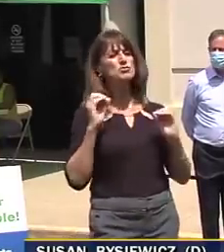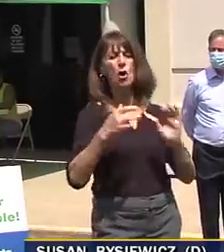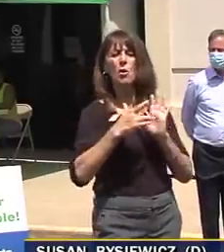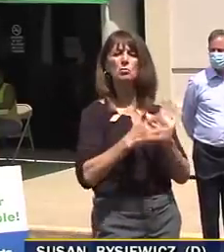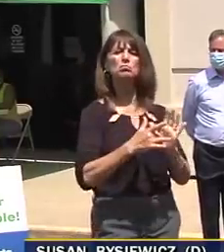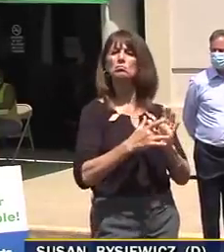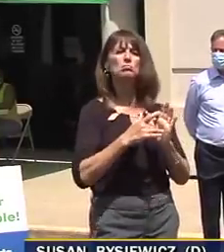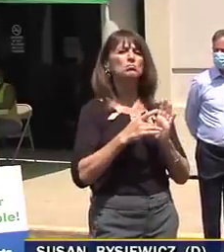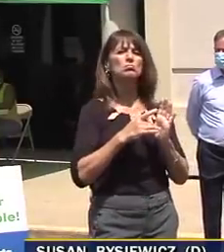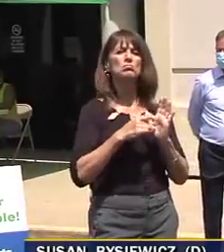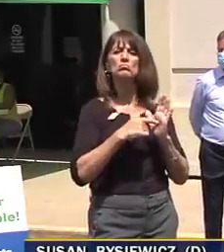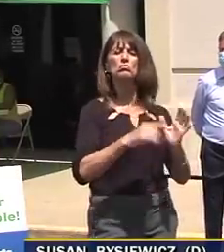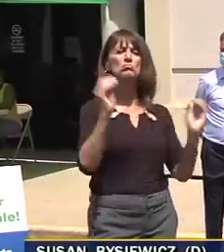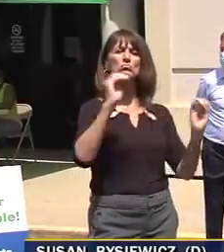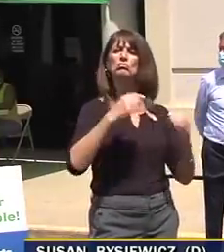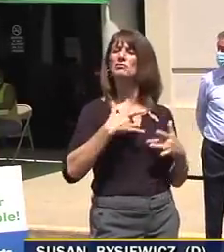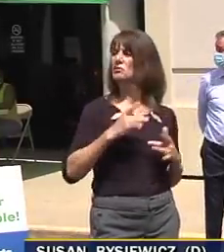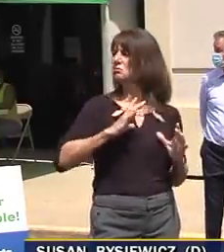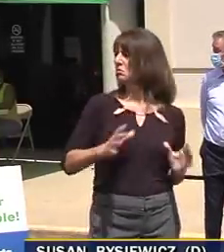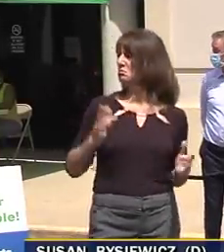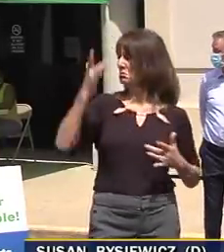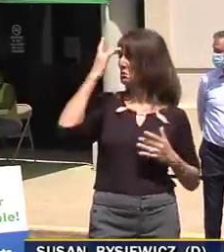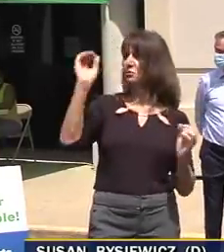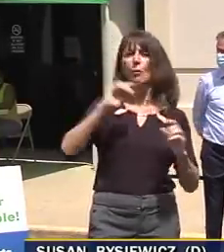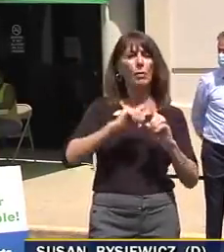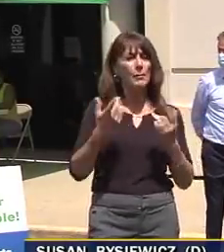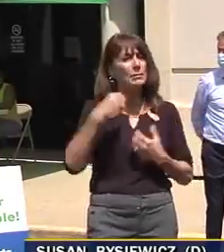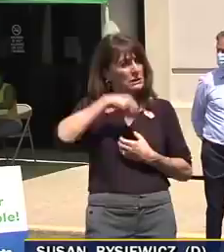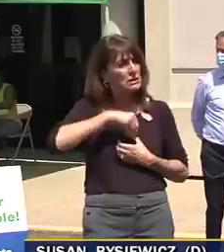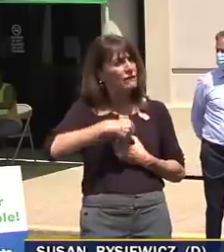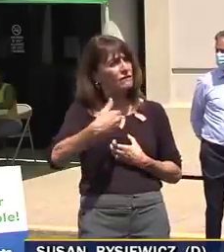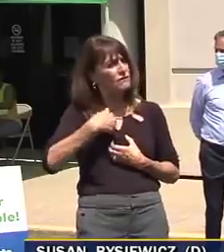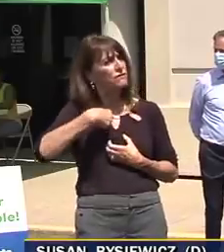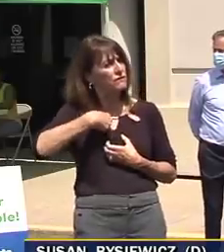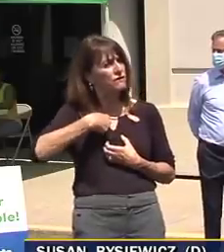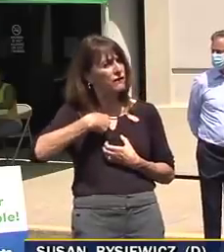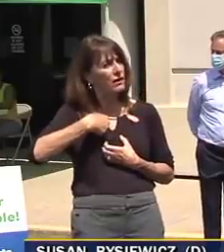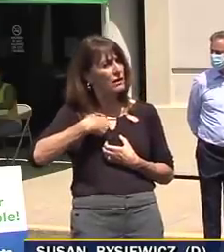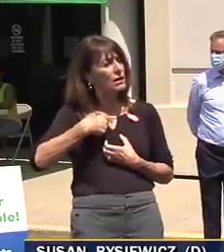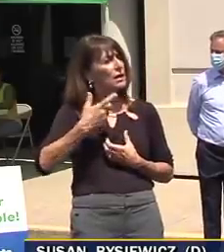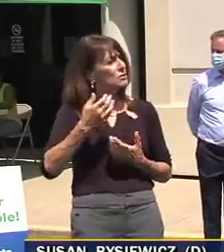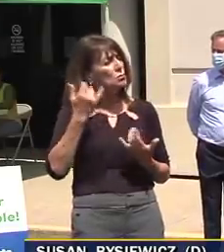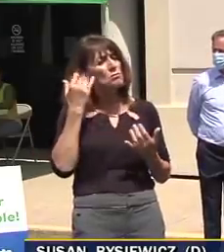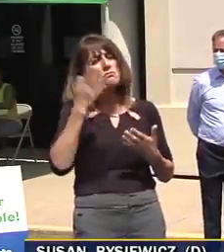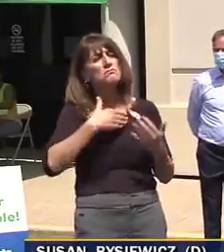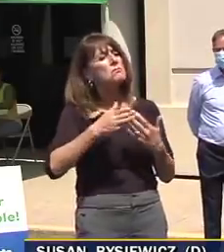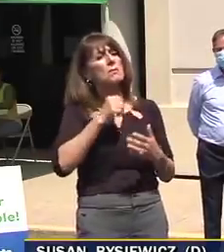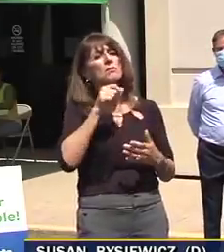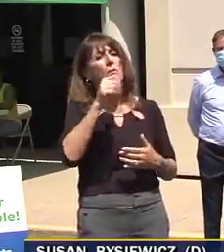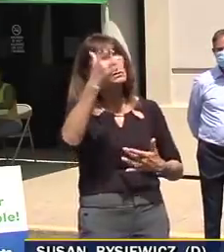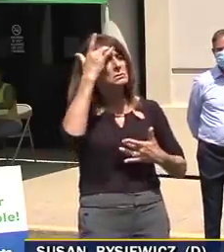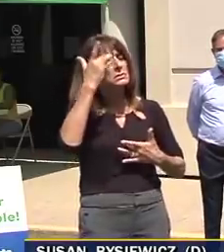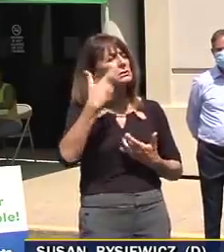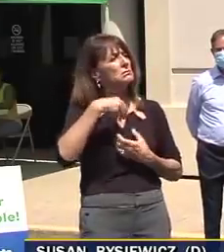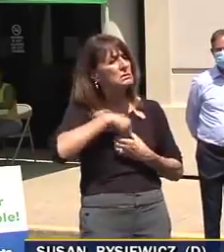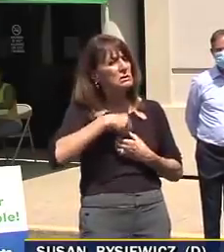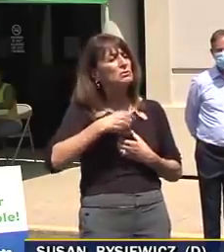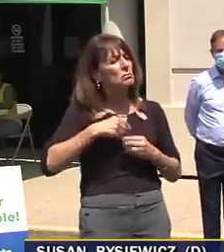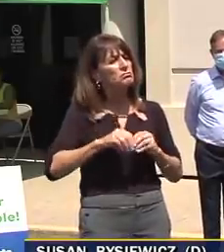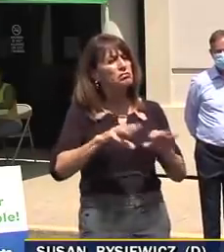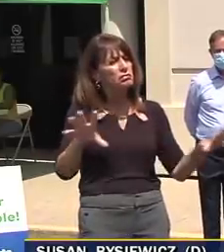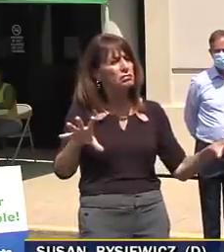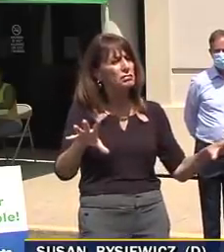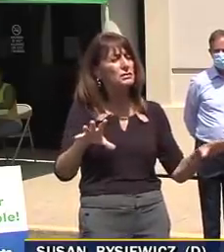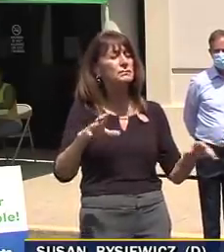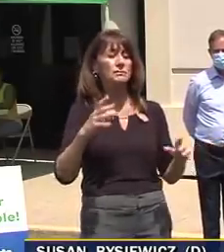be carriers for COVID. Yet another really important reason to get tested. That's why the governor